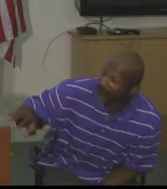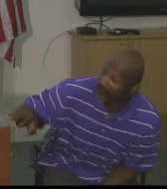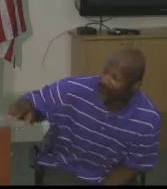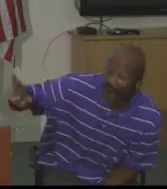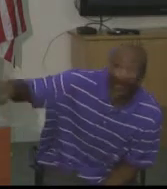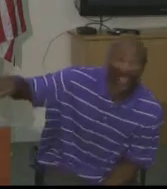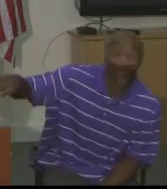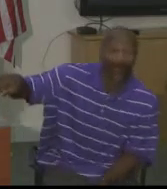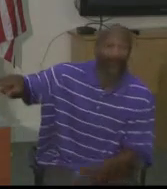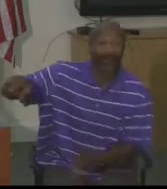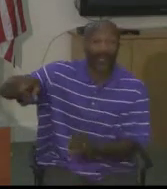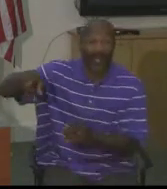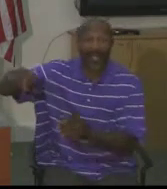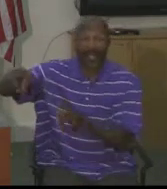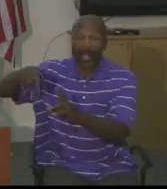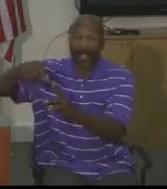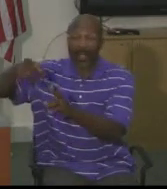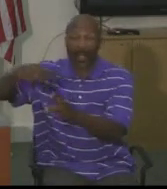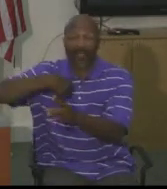which is that connector.